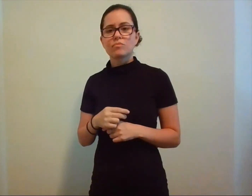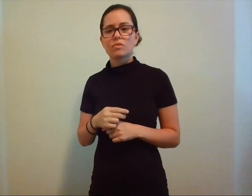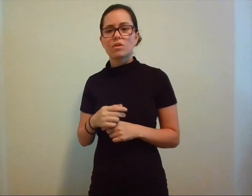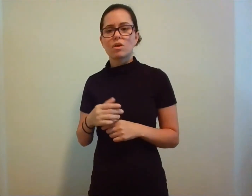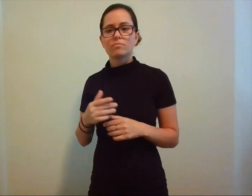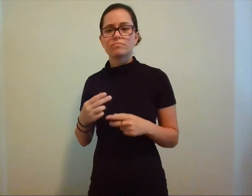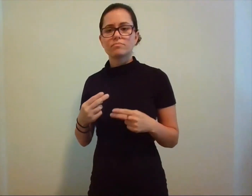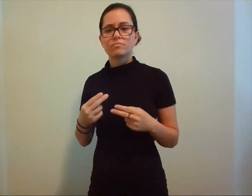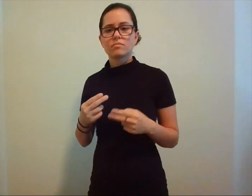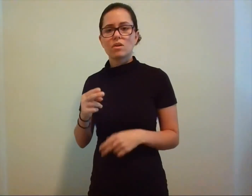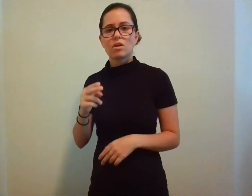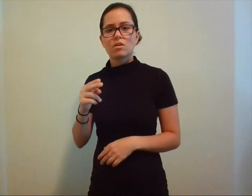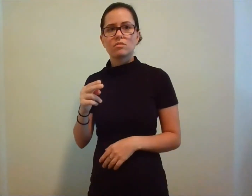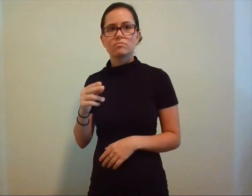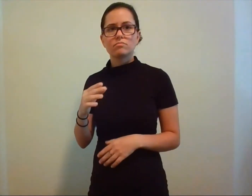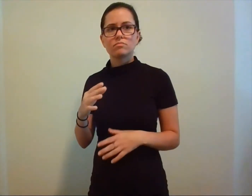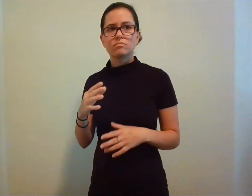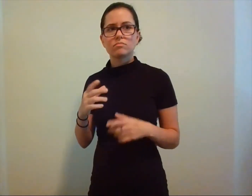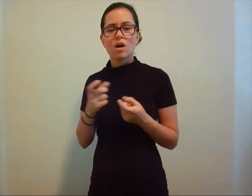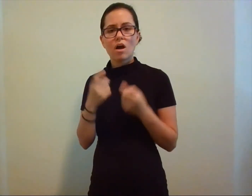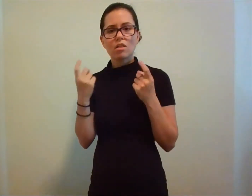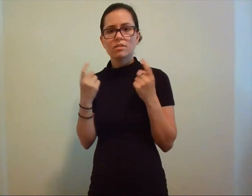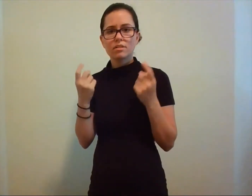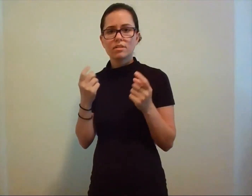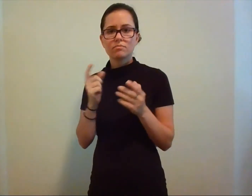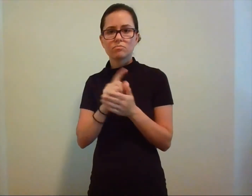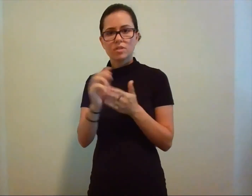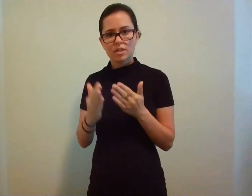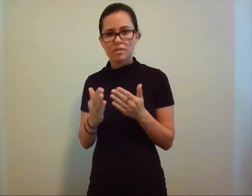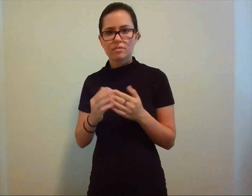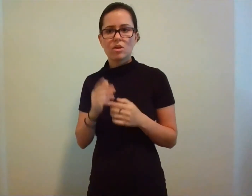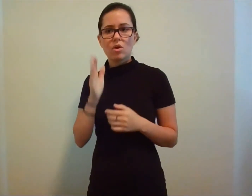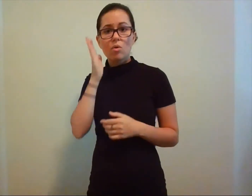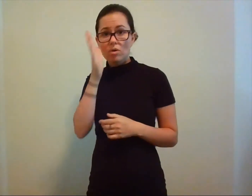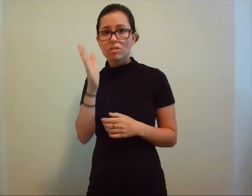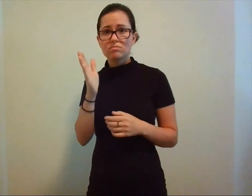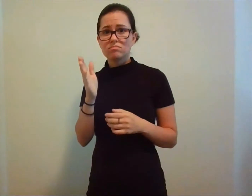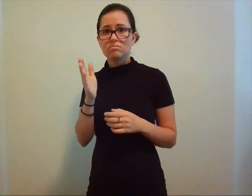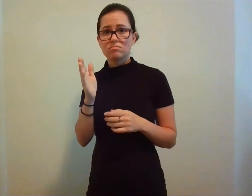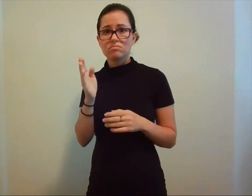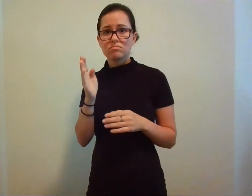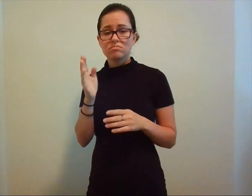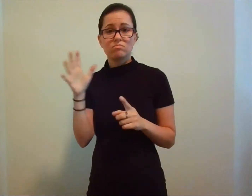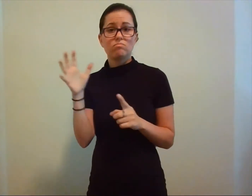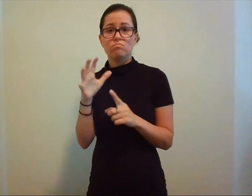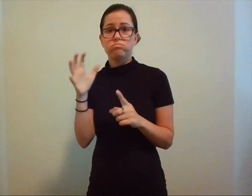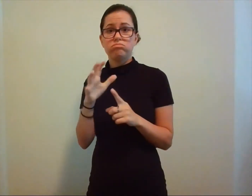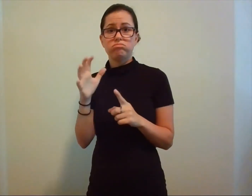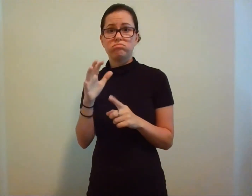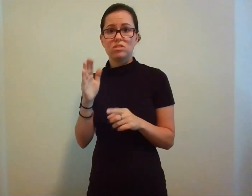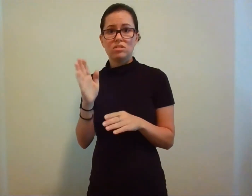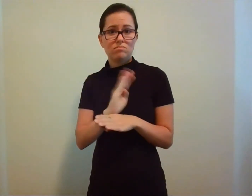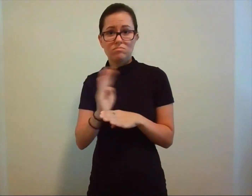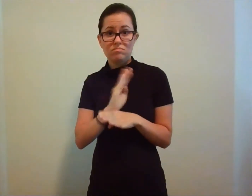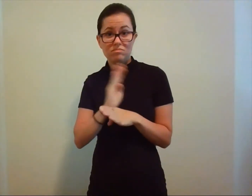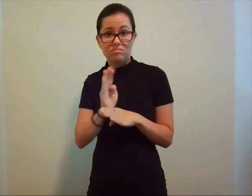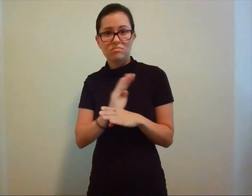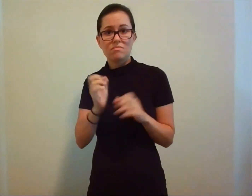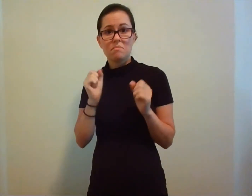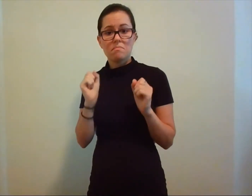right? That's sort of close proximity to Los Angeles and Palm Springs, whatever. And I kind of heard that this is a place. This is a